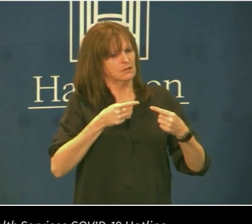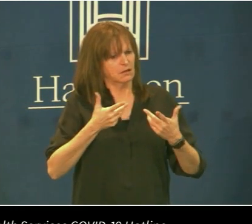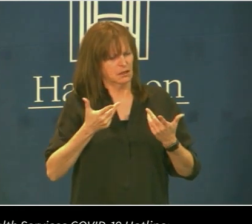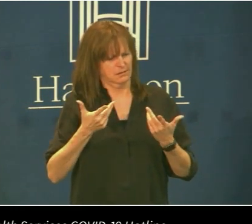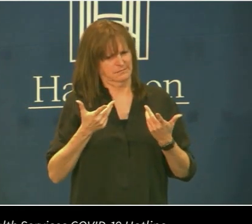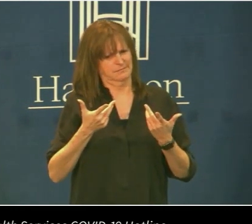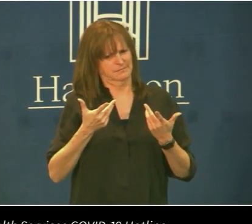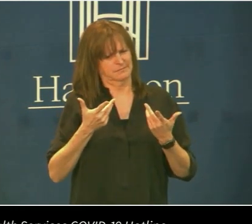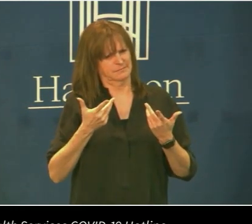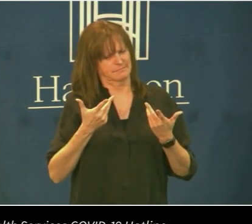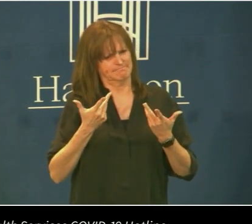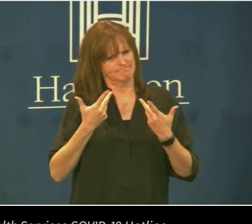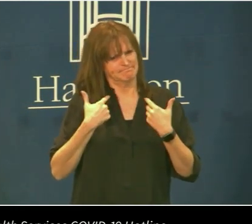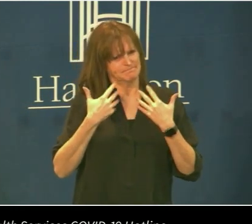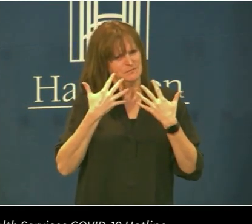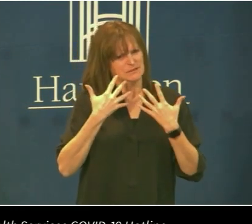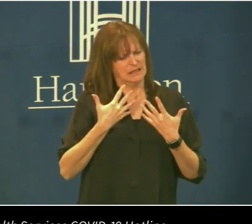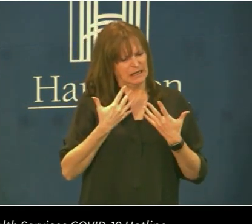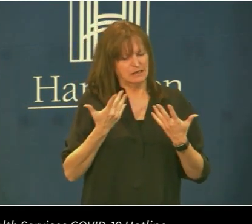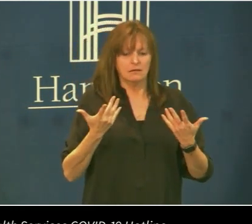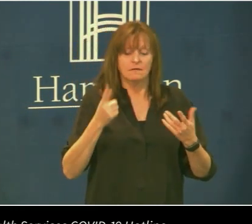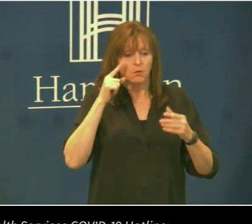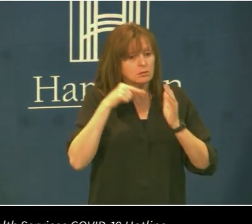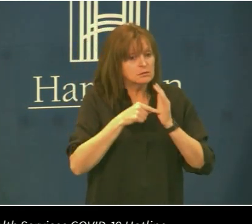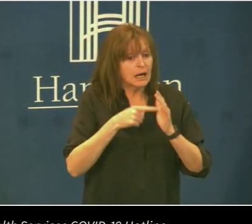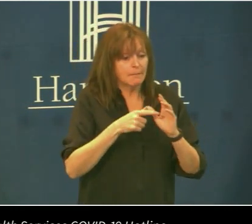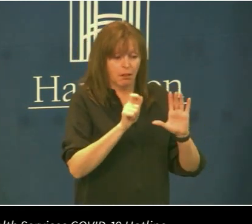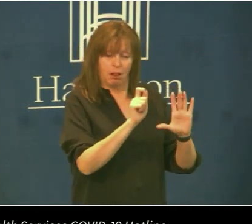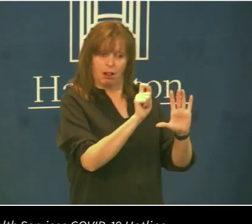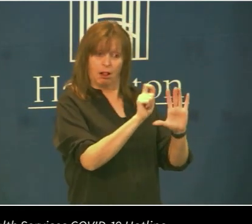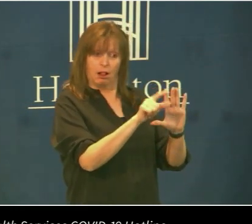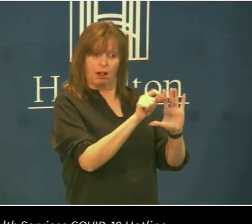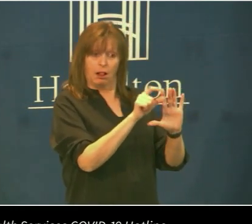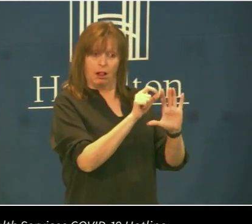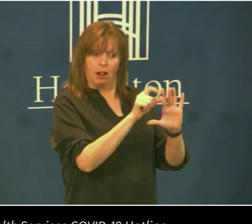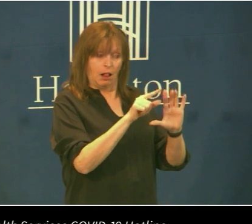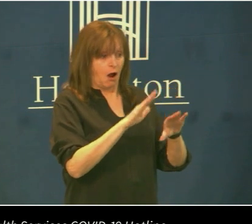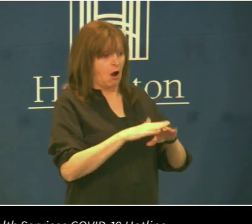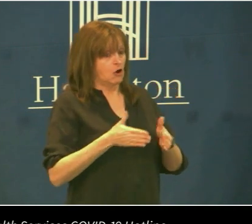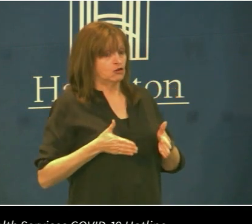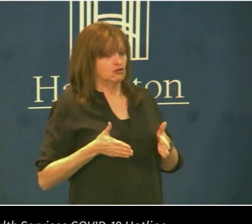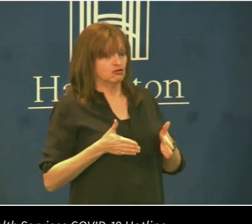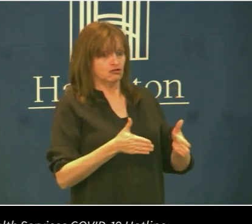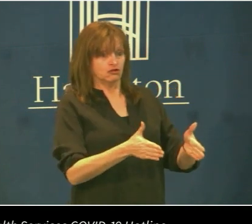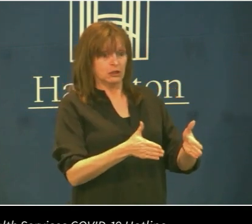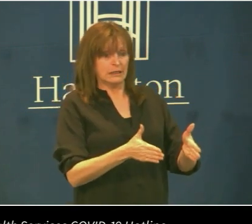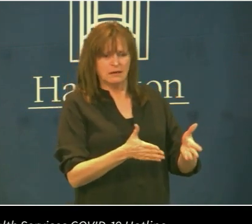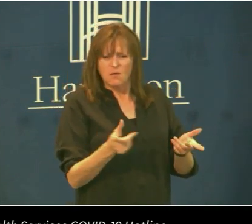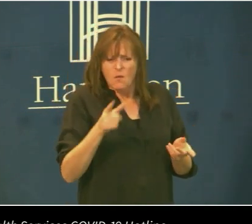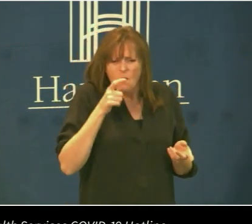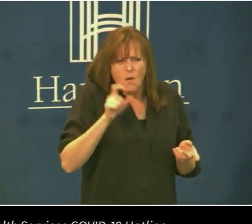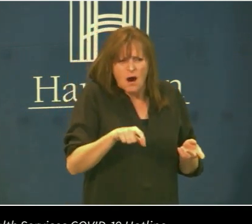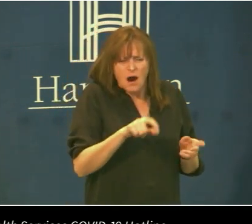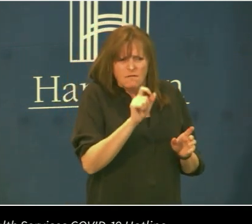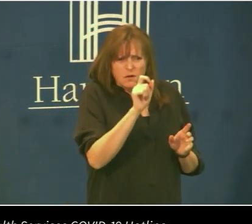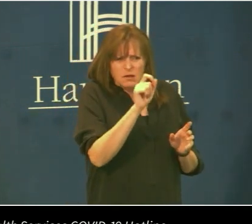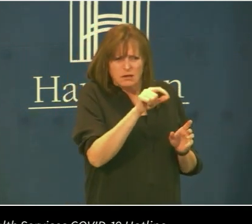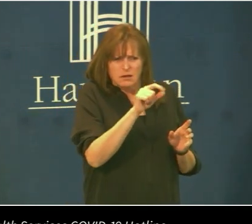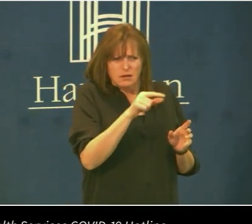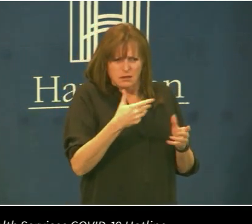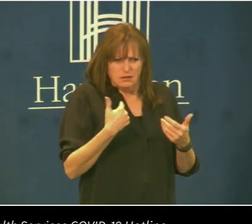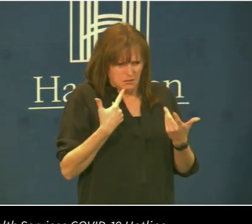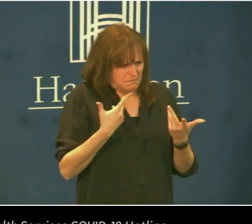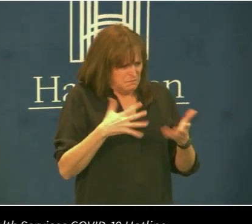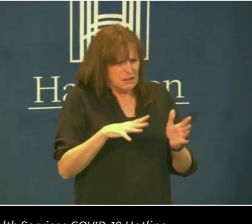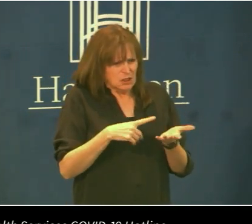parking lots where payment hasn't been made, and we've talked about that. However, it is critically important that we continue to enforce